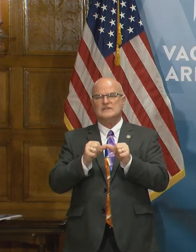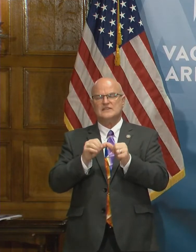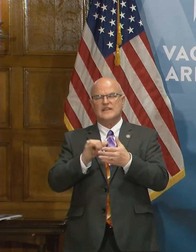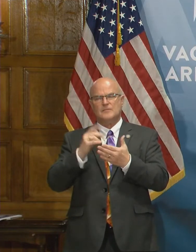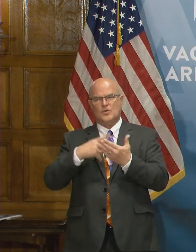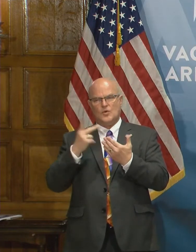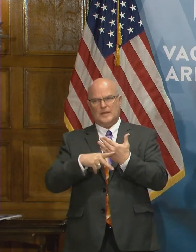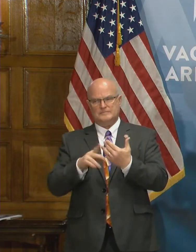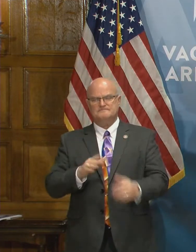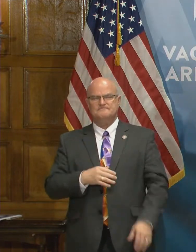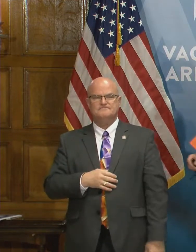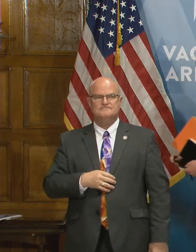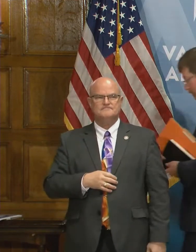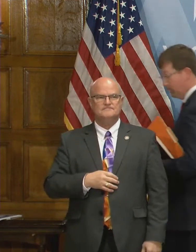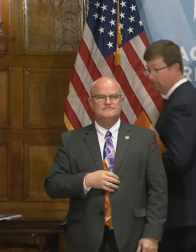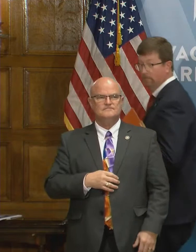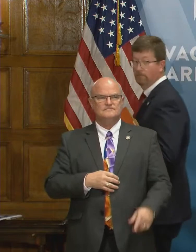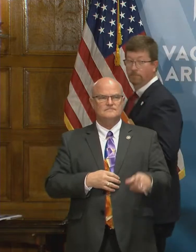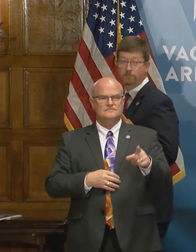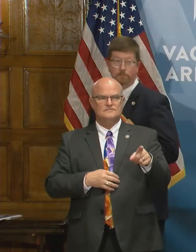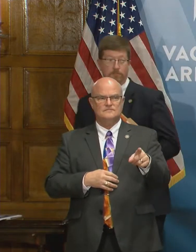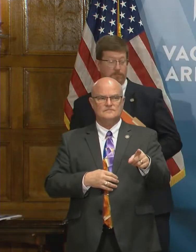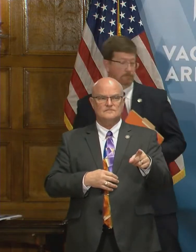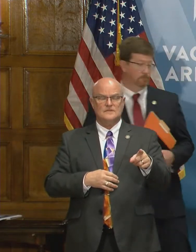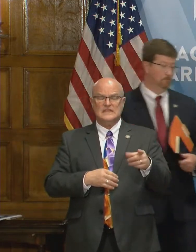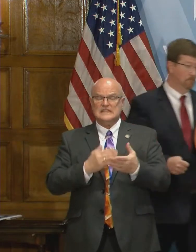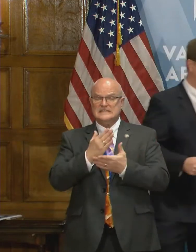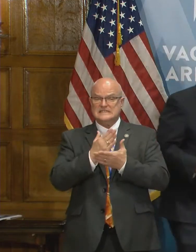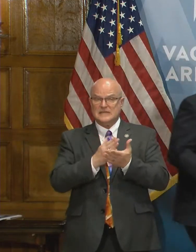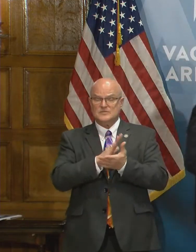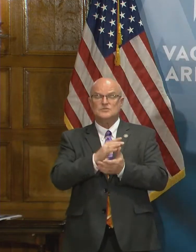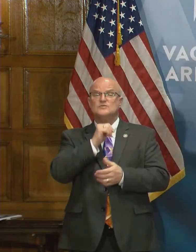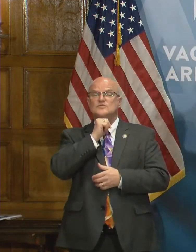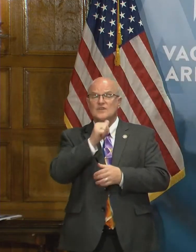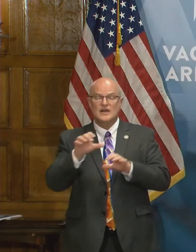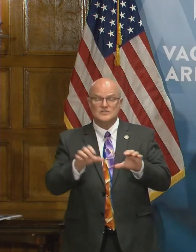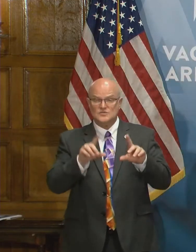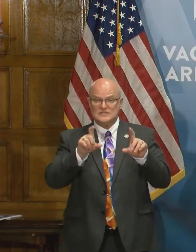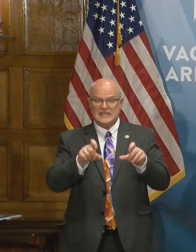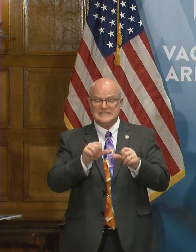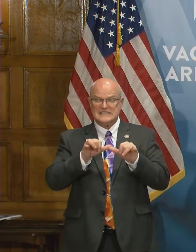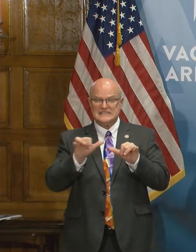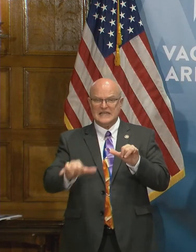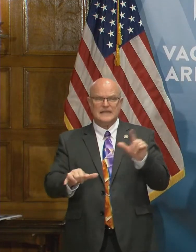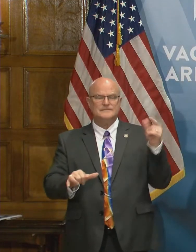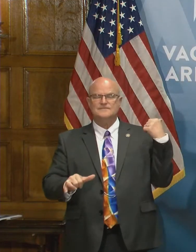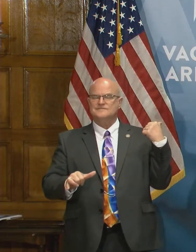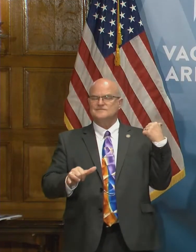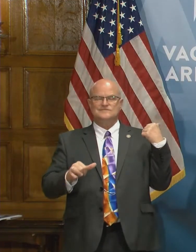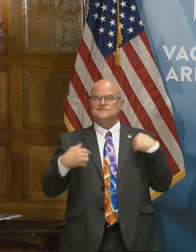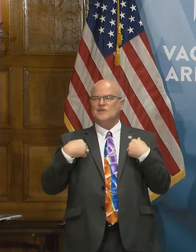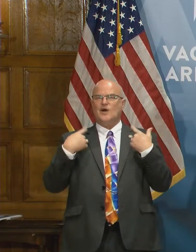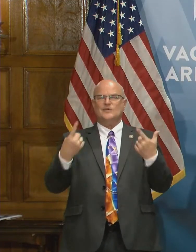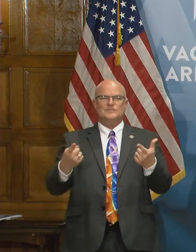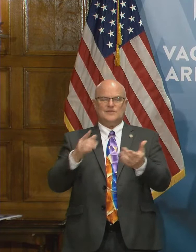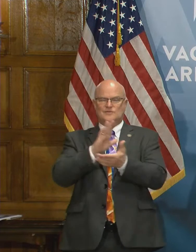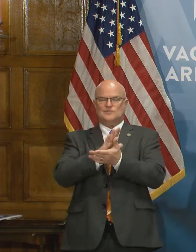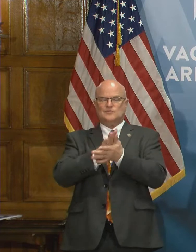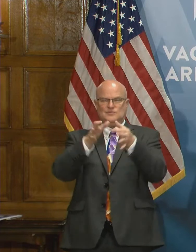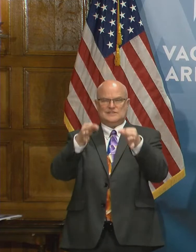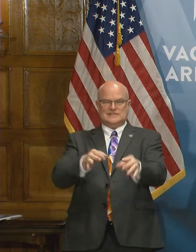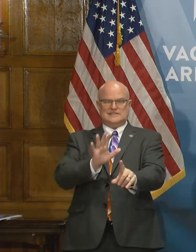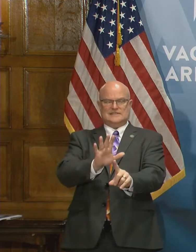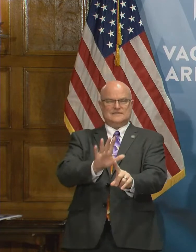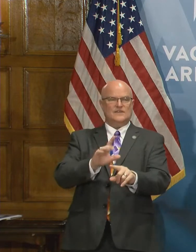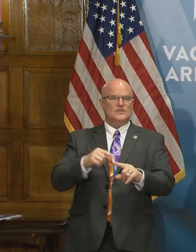that program. So you're saying some schools won't do Test to Stay anymore? It's always been at the discretion of the schools.